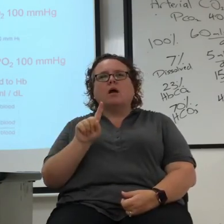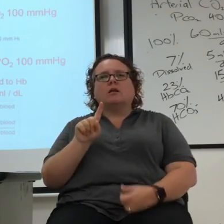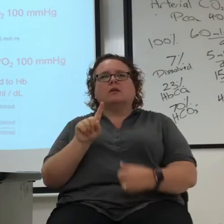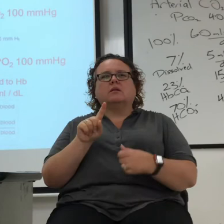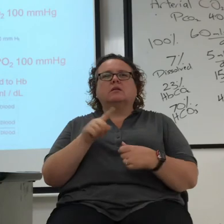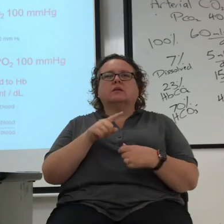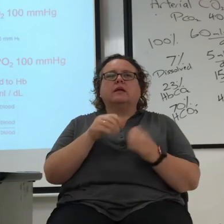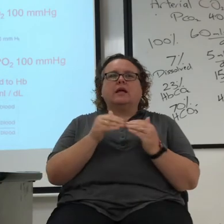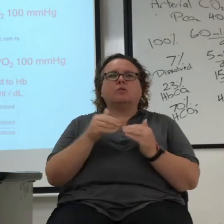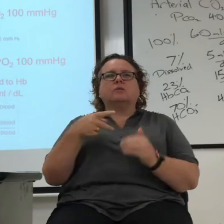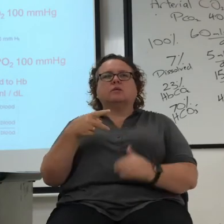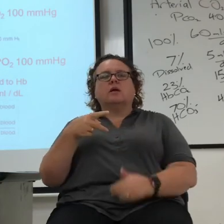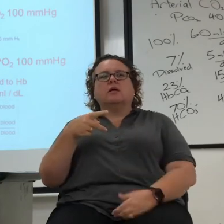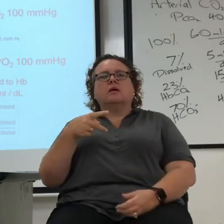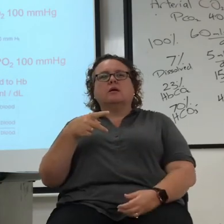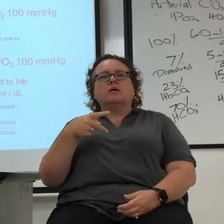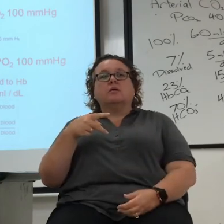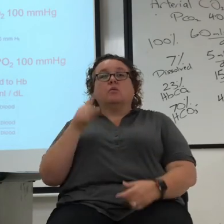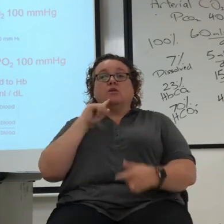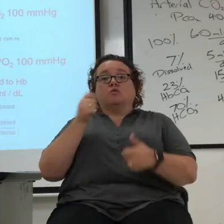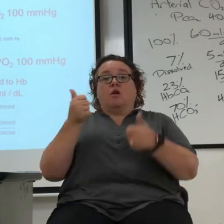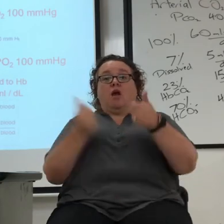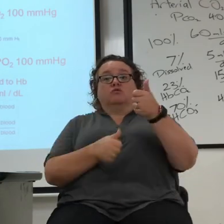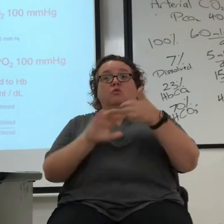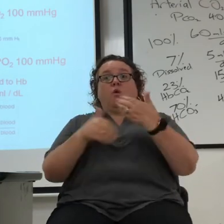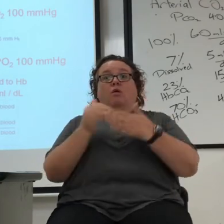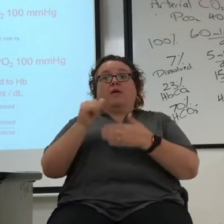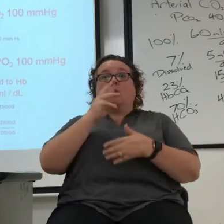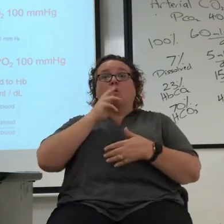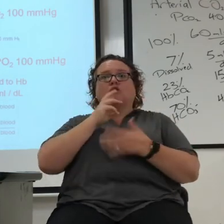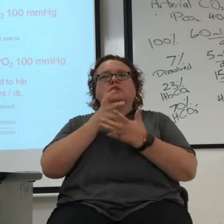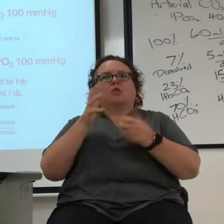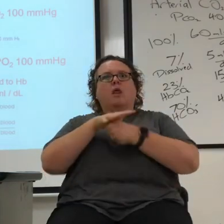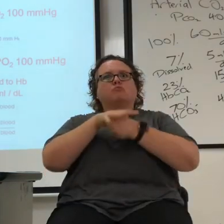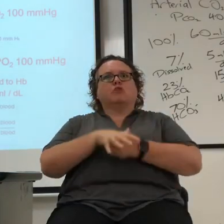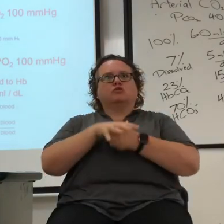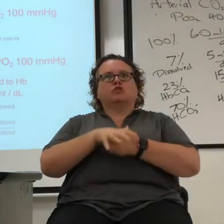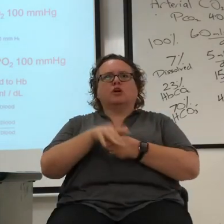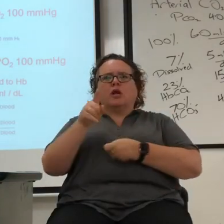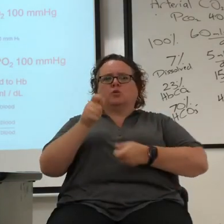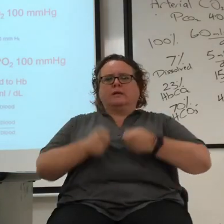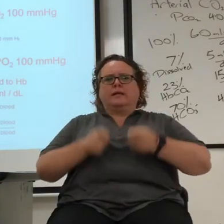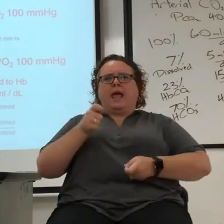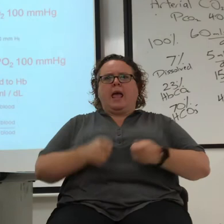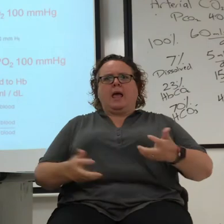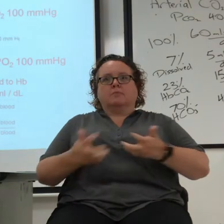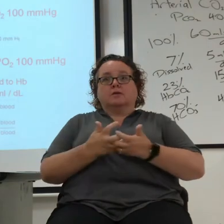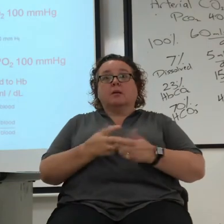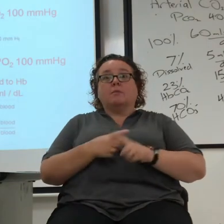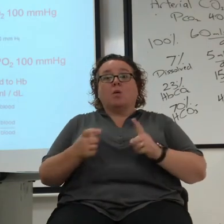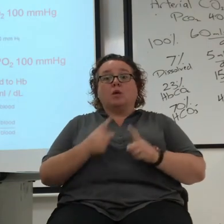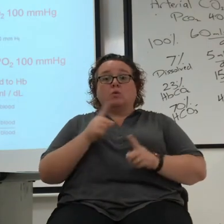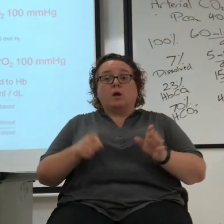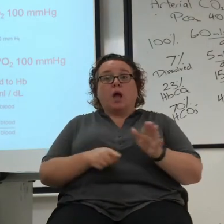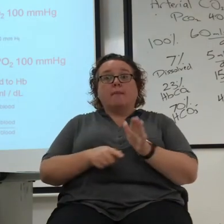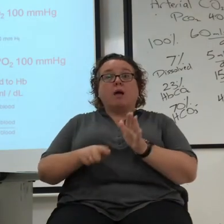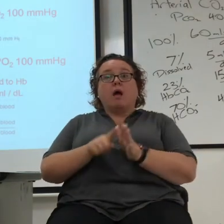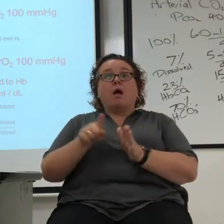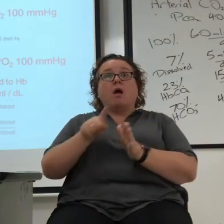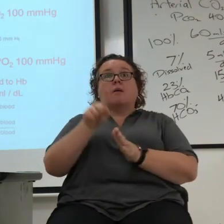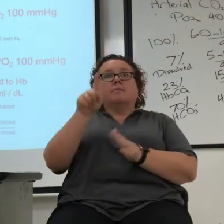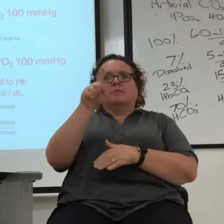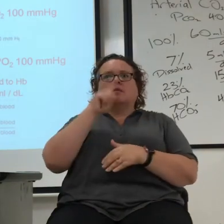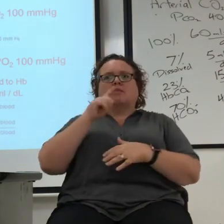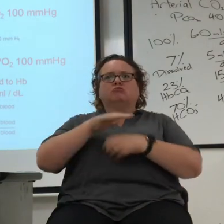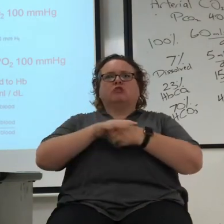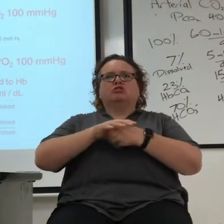P1, V1 equals P2, V2. So when you're under all that water, that's a lot of pressure, and you adapt to it. But when you come back up, the pressure becomes